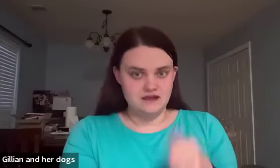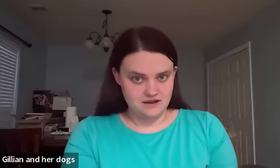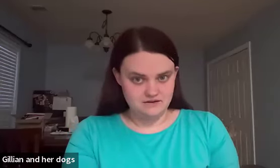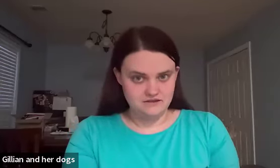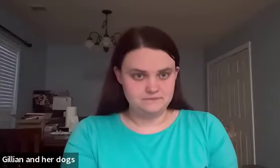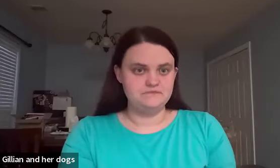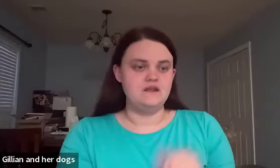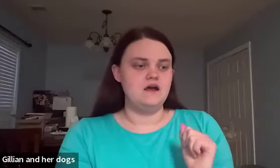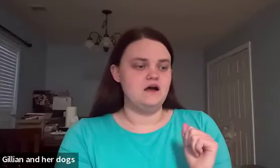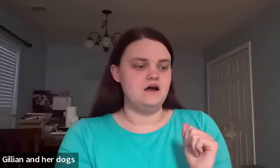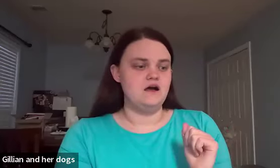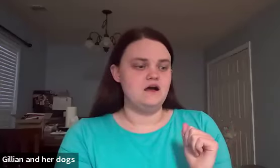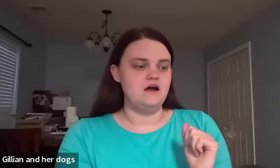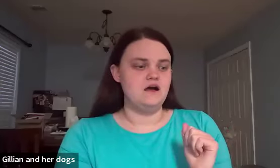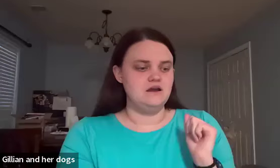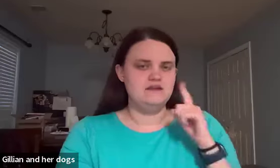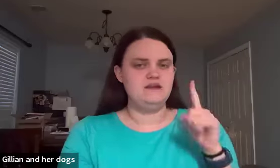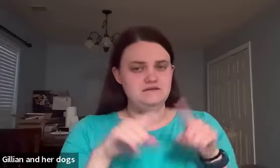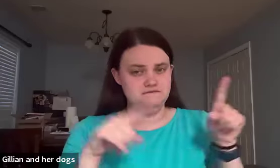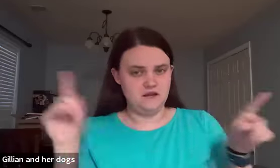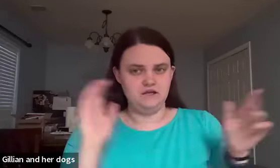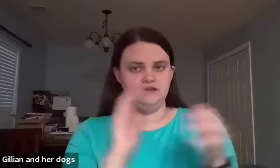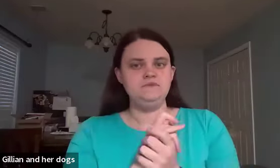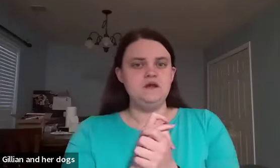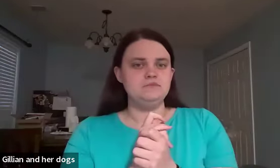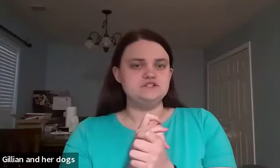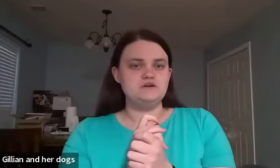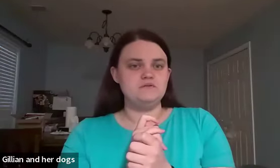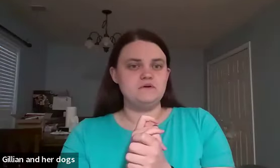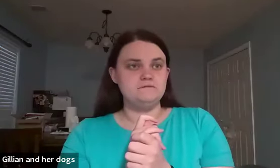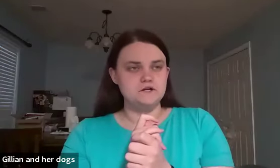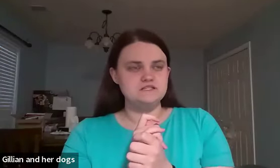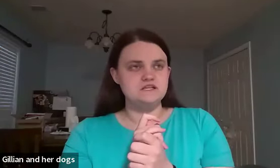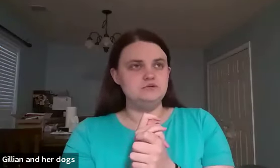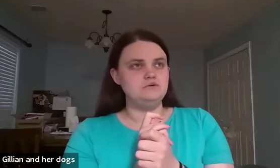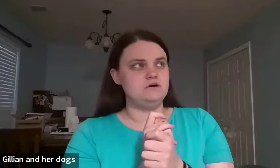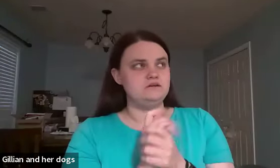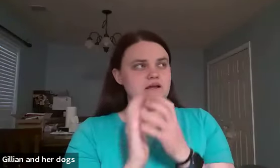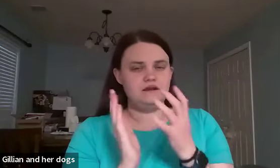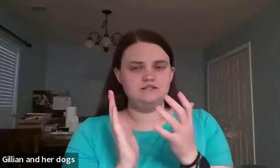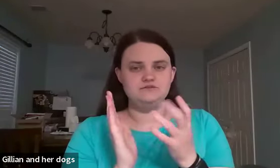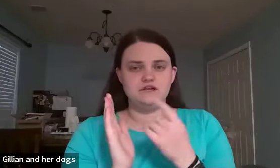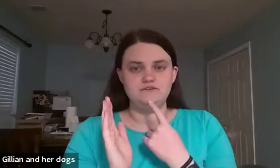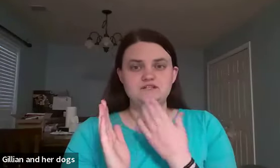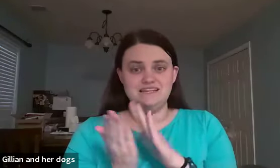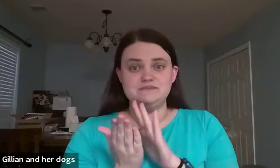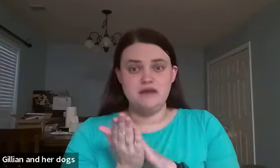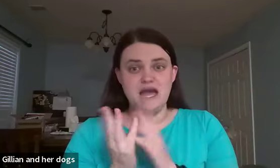that kind of thing. I know it can kind of vary, but so the first thing you would want to like kind of do is like if you're saying like it's